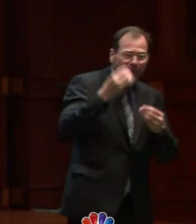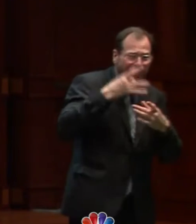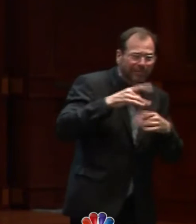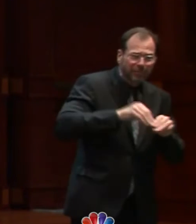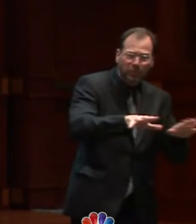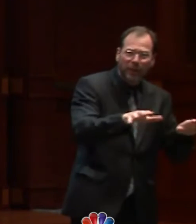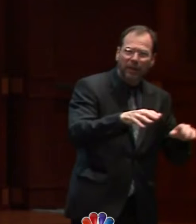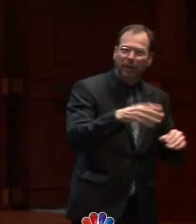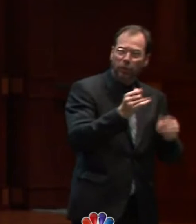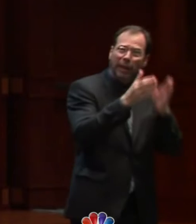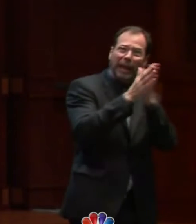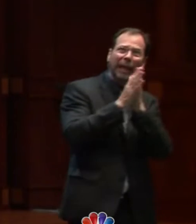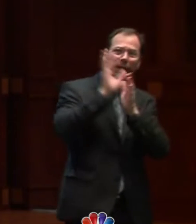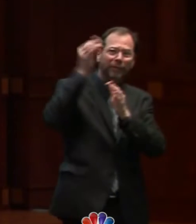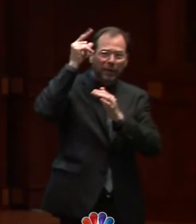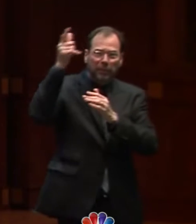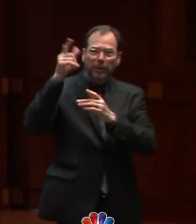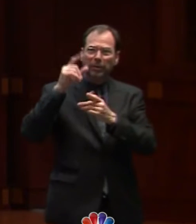you asked